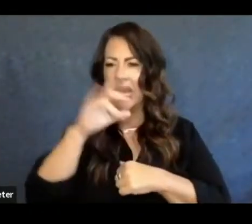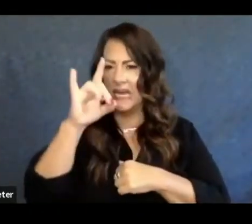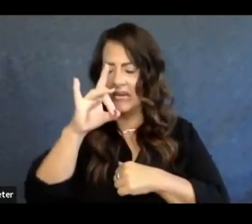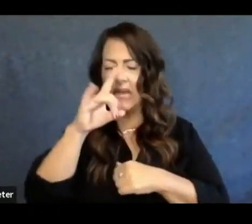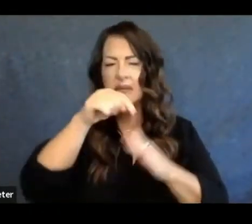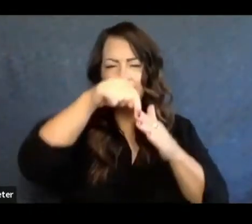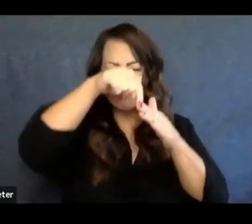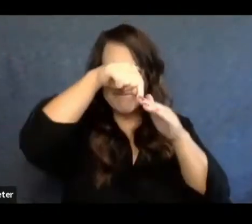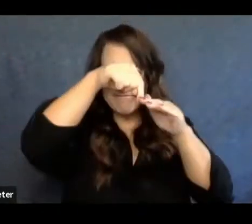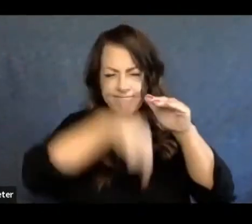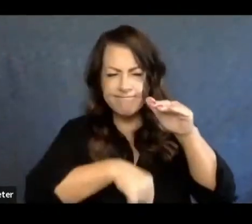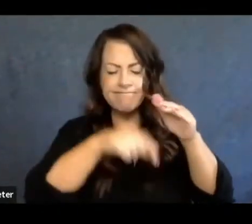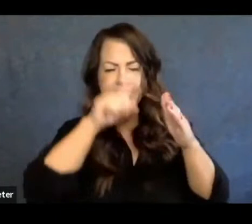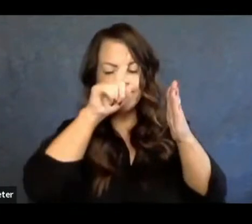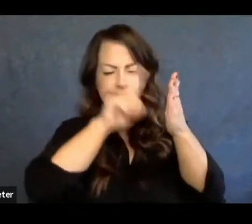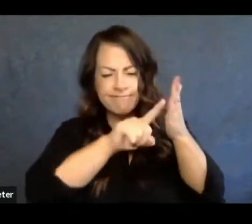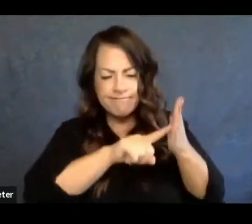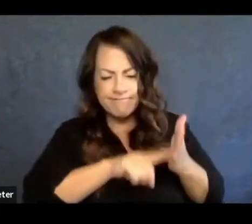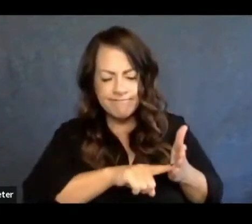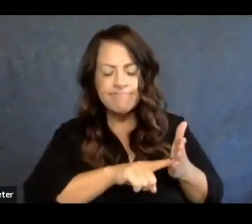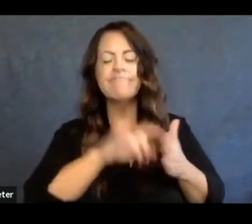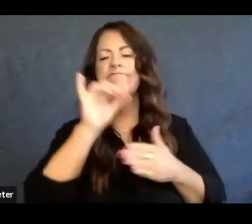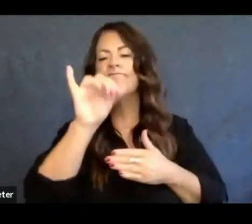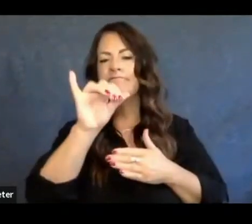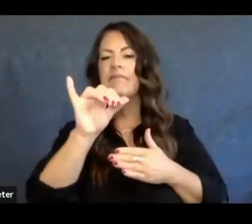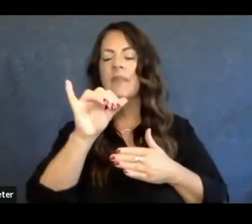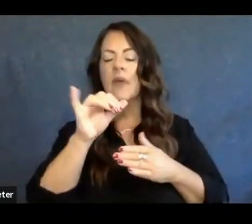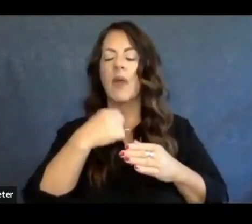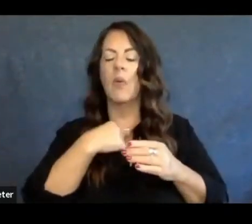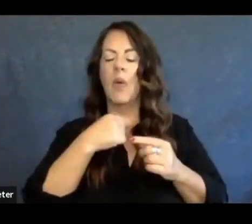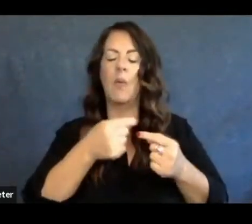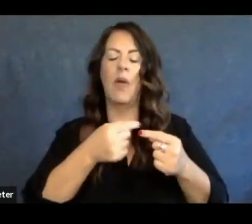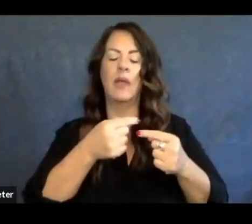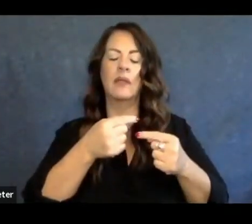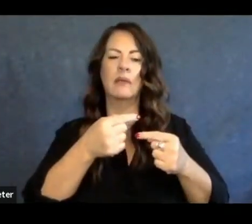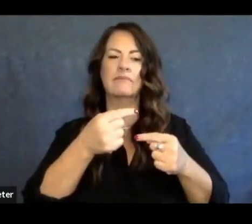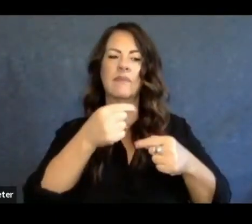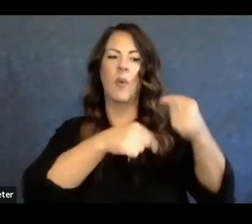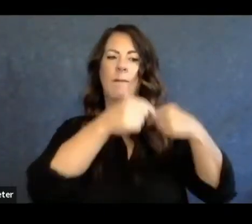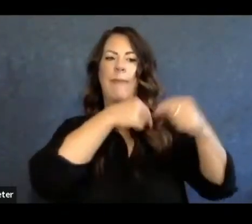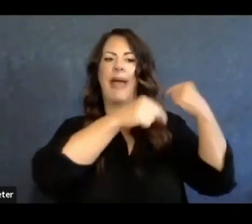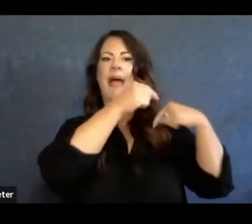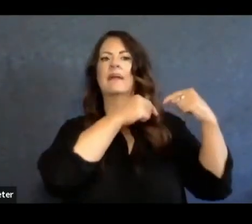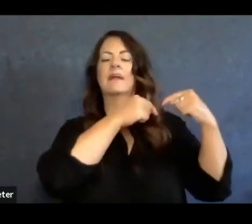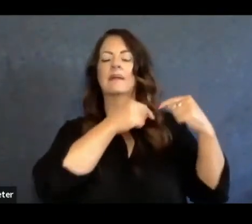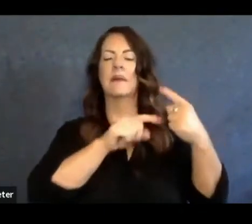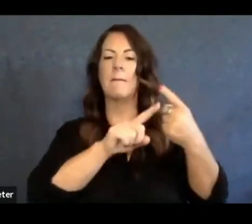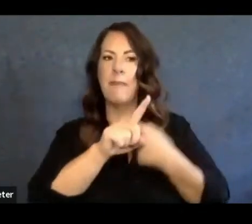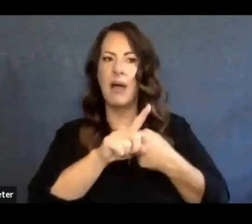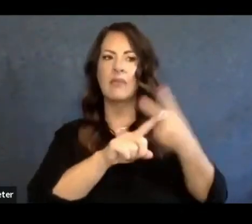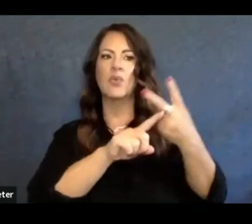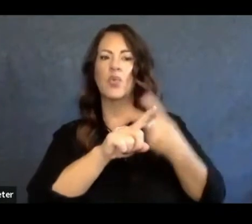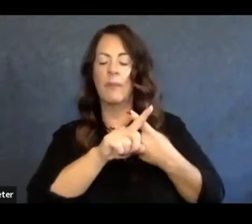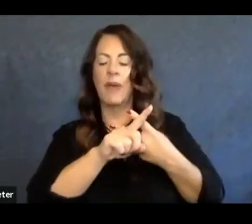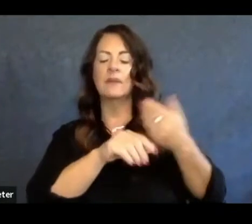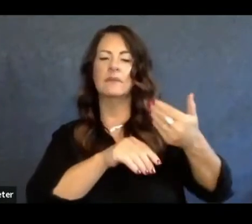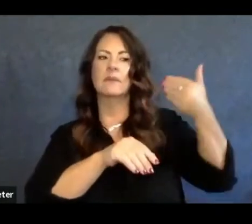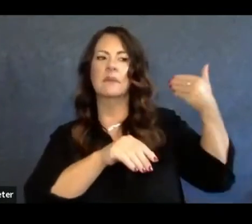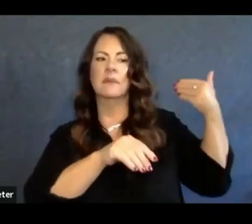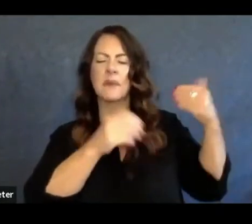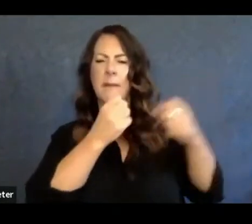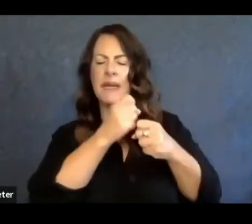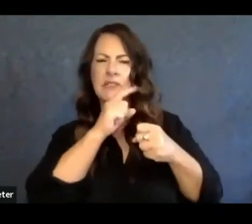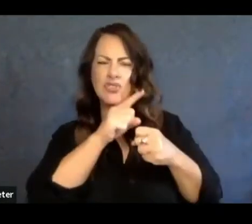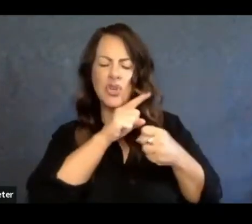at pretty far back, not just all of the last month, but even into the prior month, that